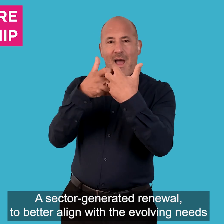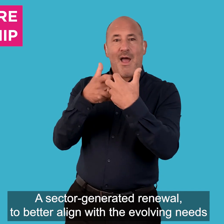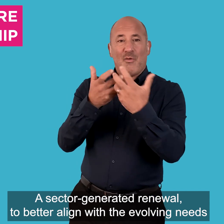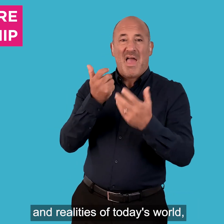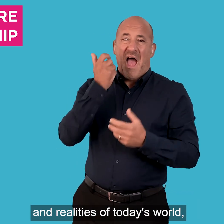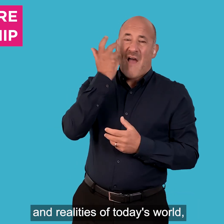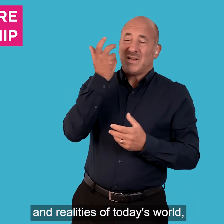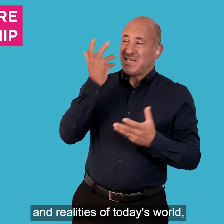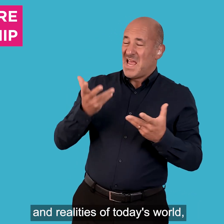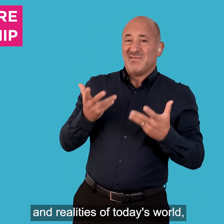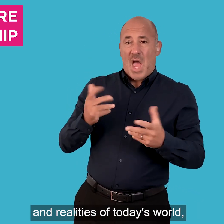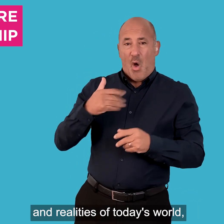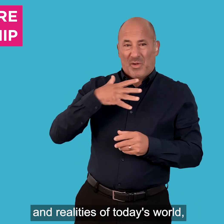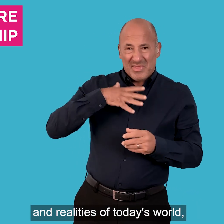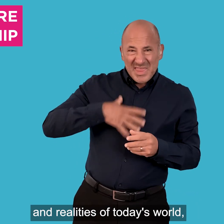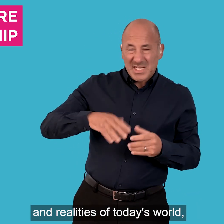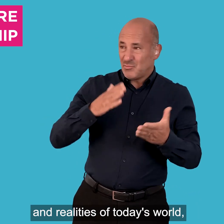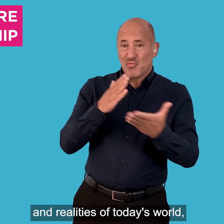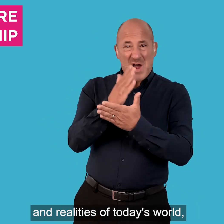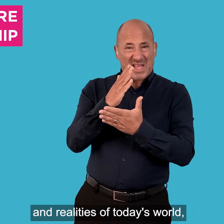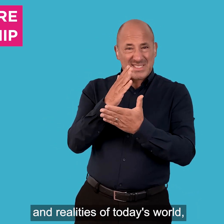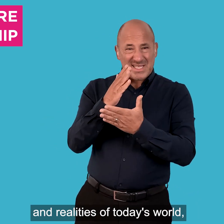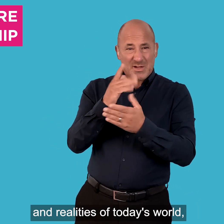align with the evolving needs and realities of today's world,